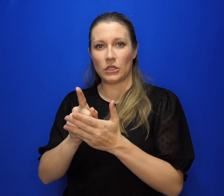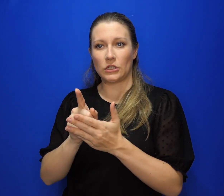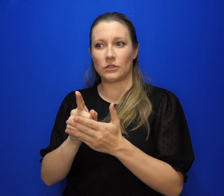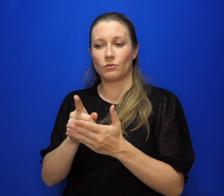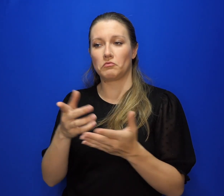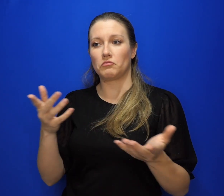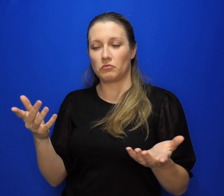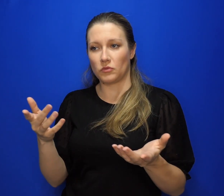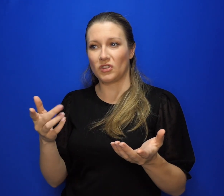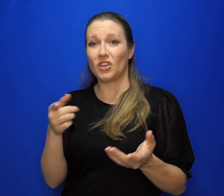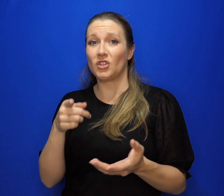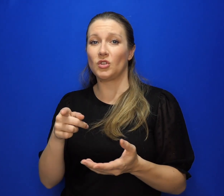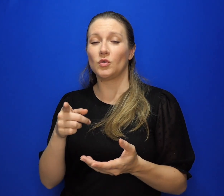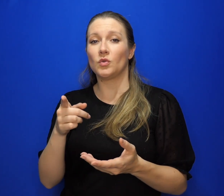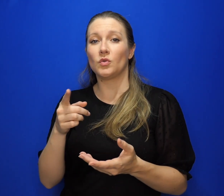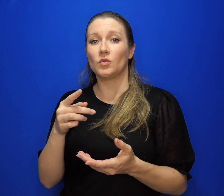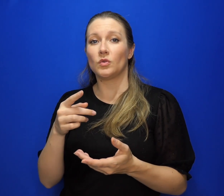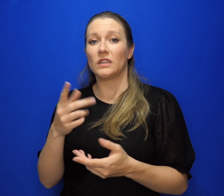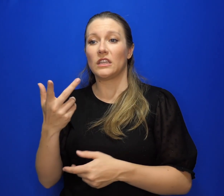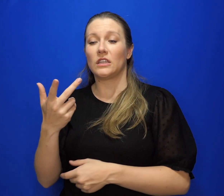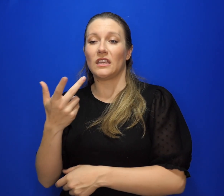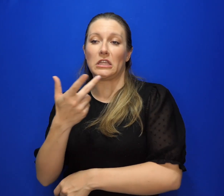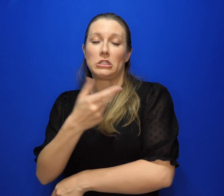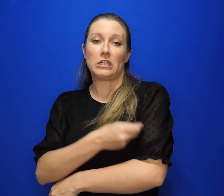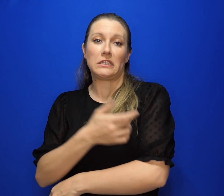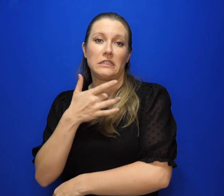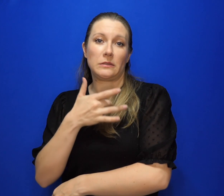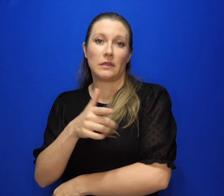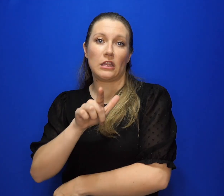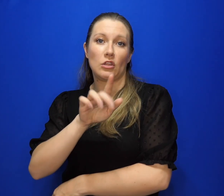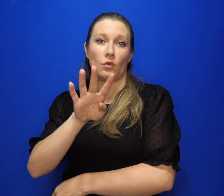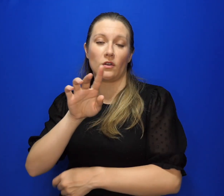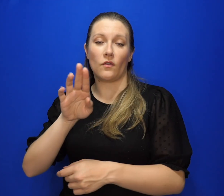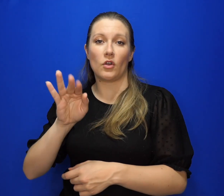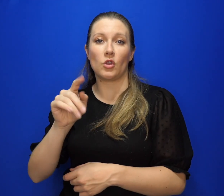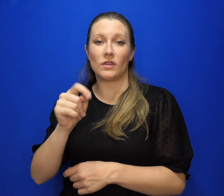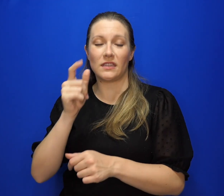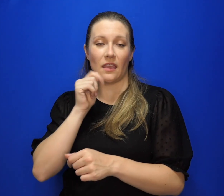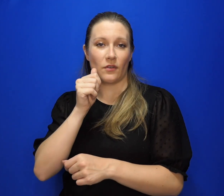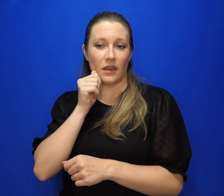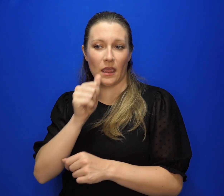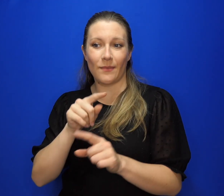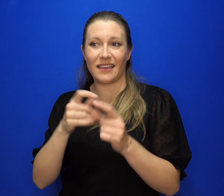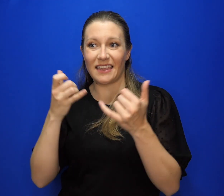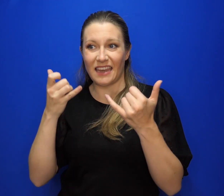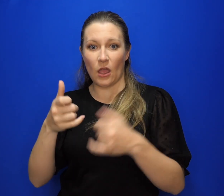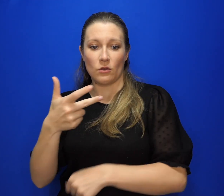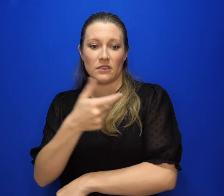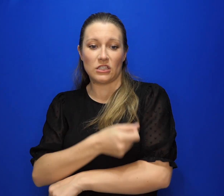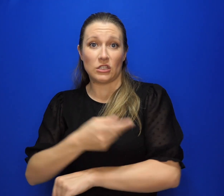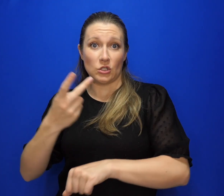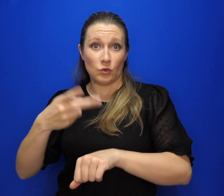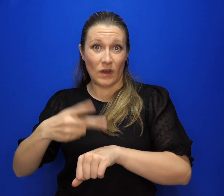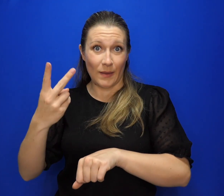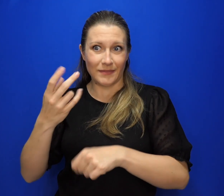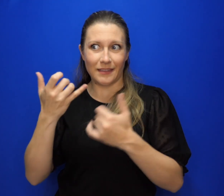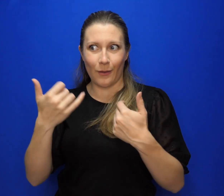let's say it's 24, you shoot 24 units a day because you're about 1 unit an hour. Now, suddenly you've put it in twice. Now you have 48. If